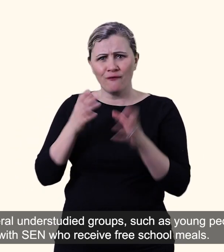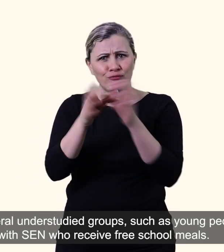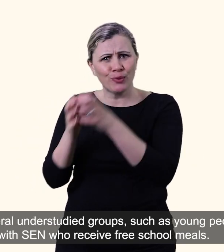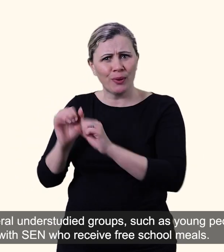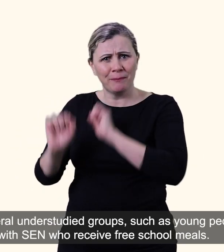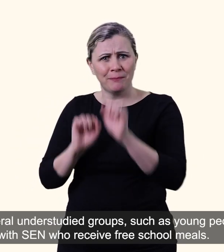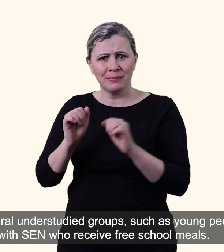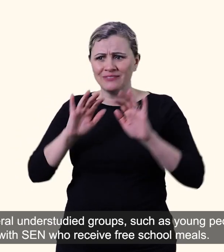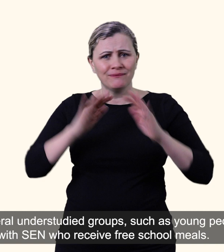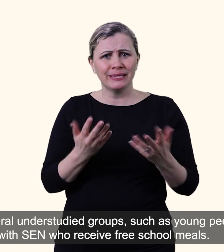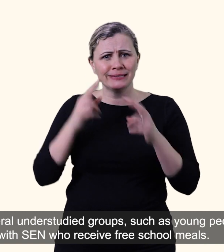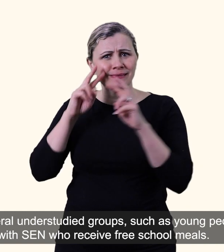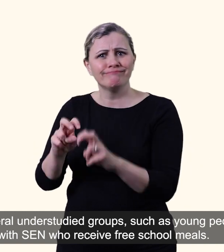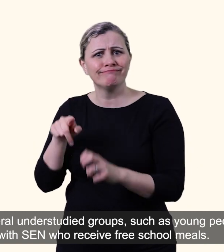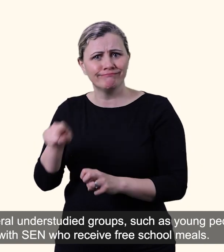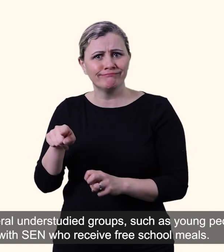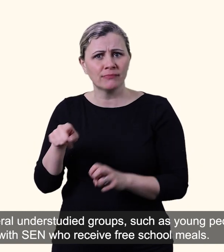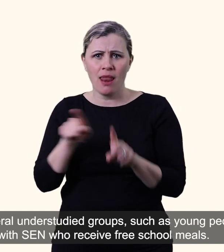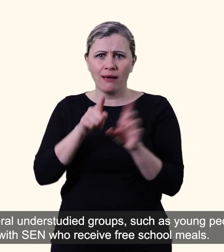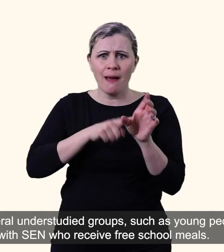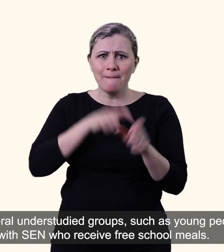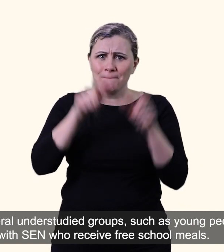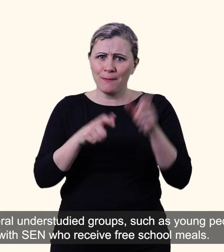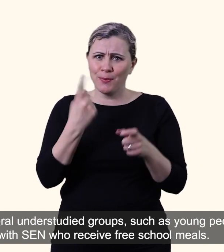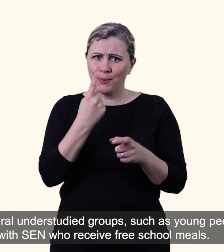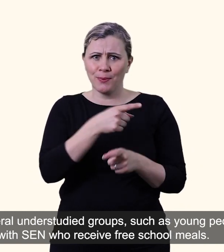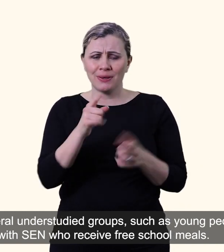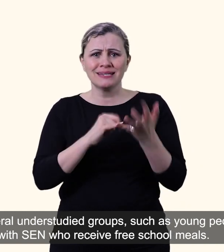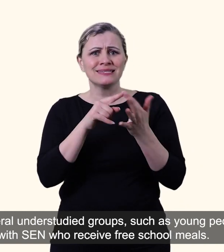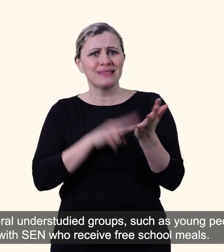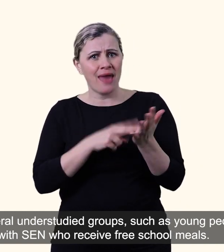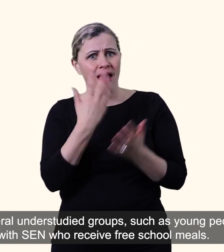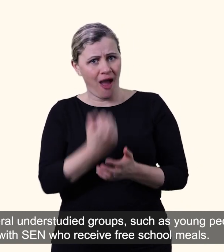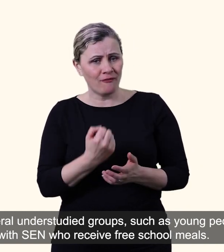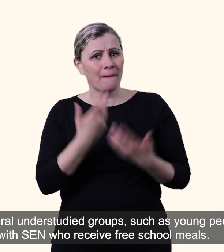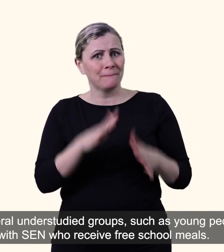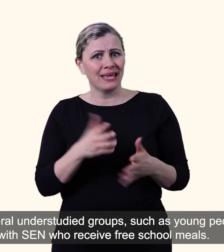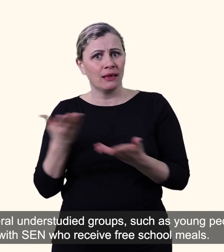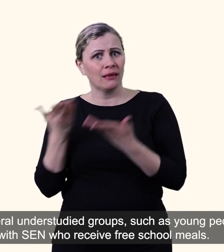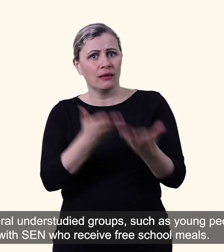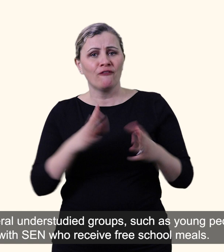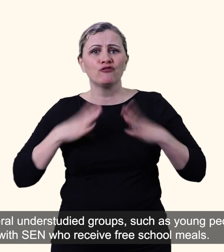understudied groups, such as young people with SEN who receive free school meals.